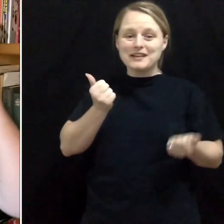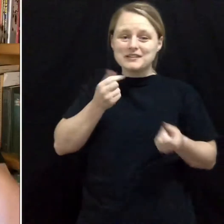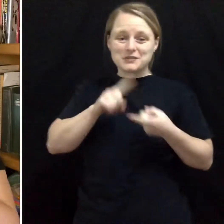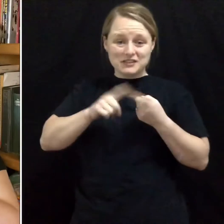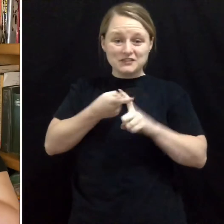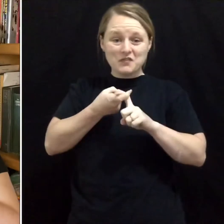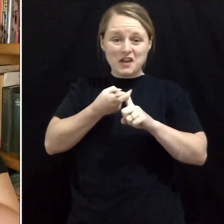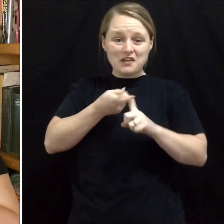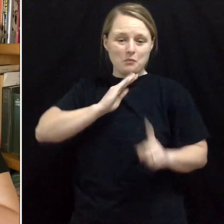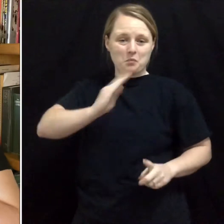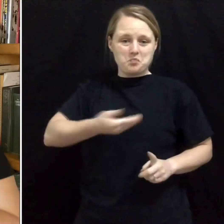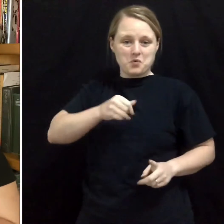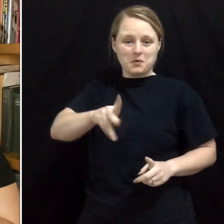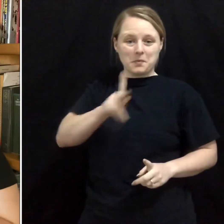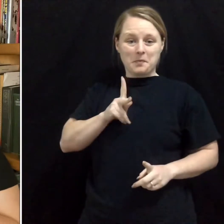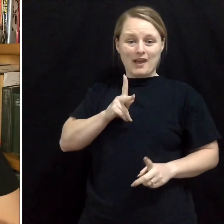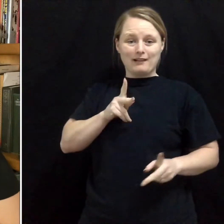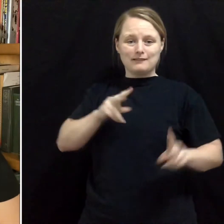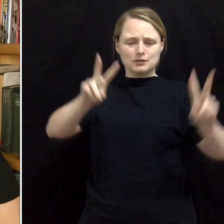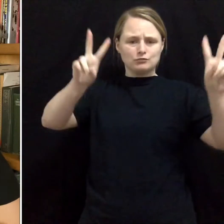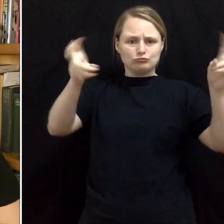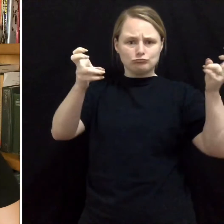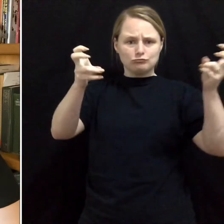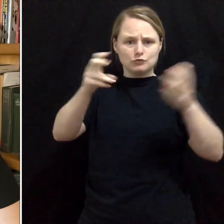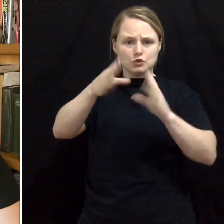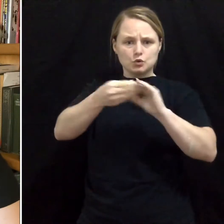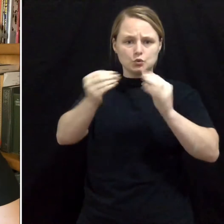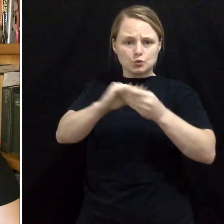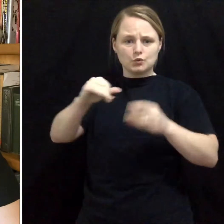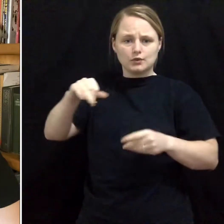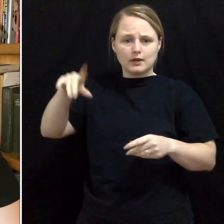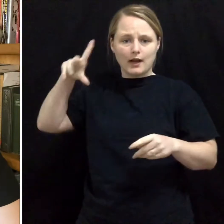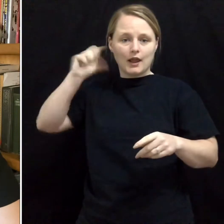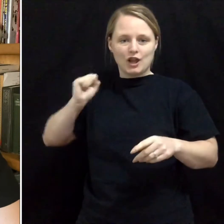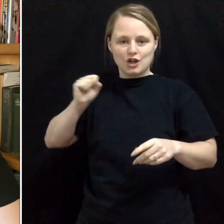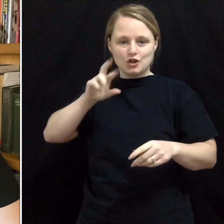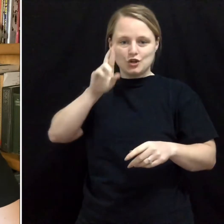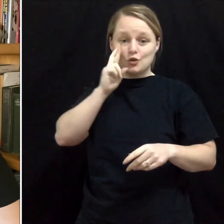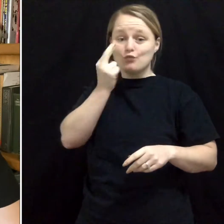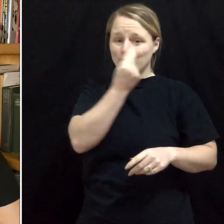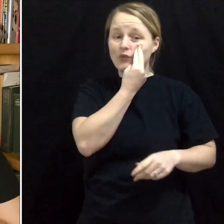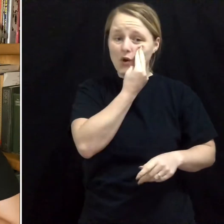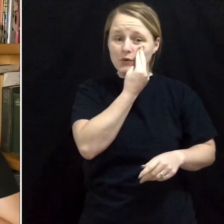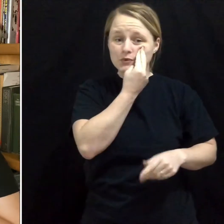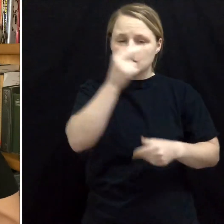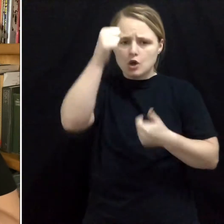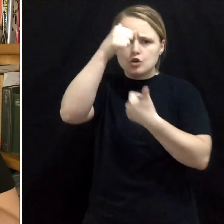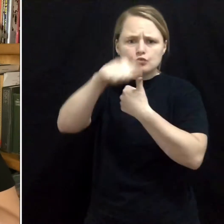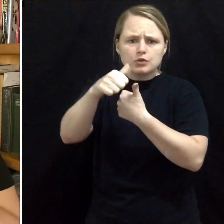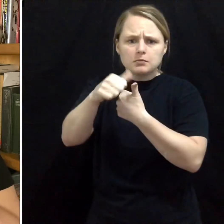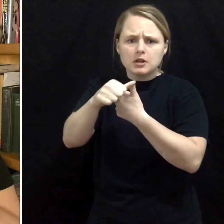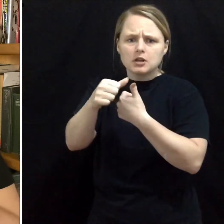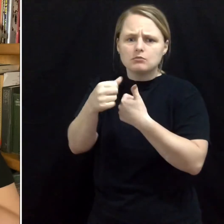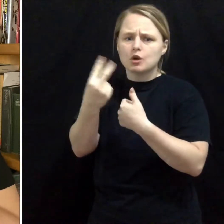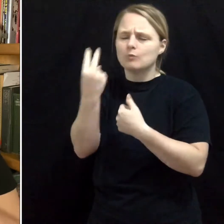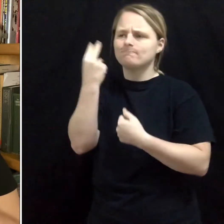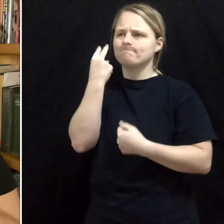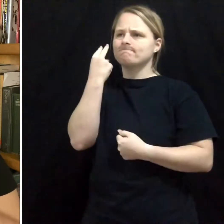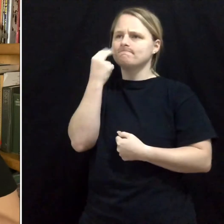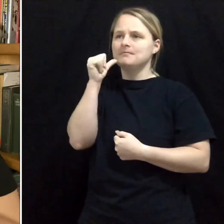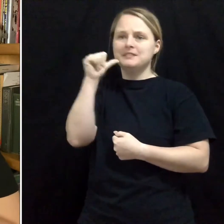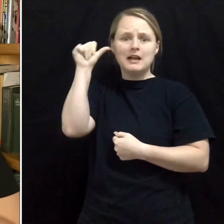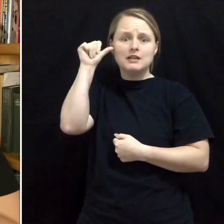Hello, my sweet friends. Welcome back to the story of Thunder Rose. Yesterday,